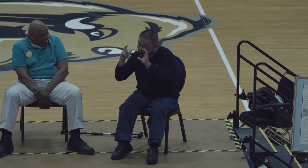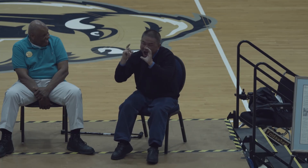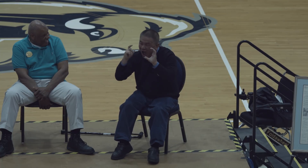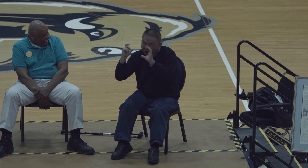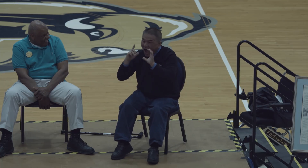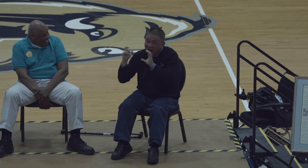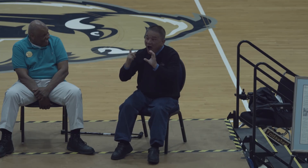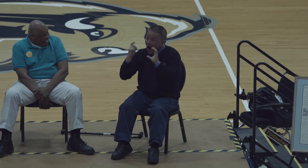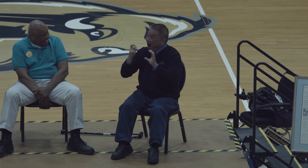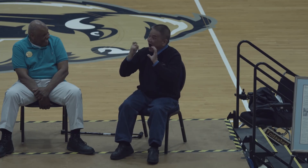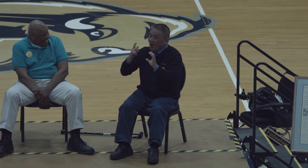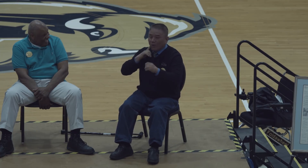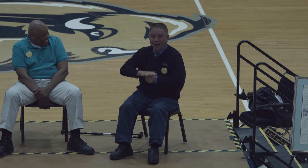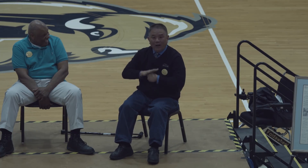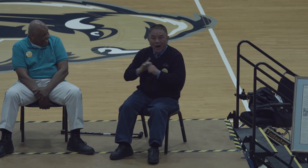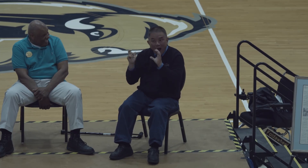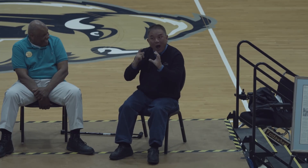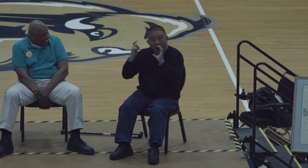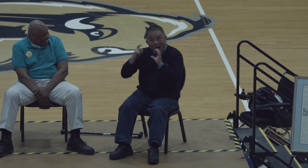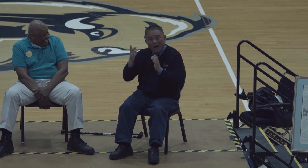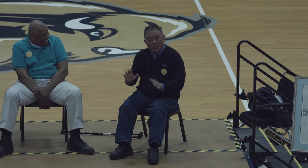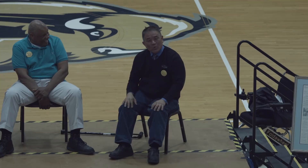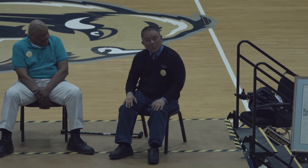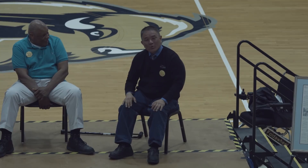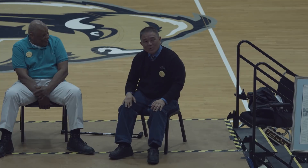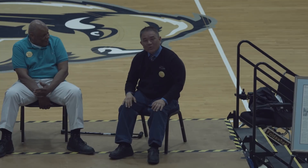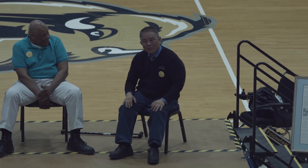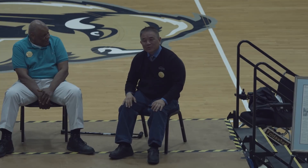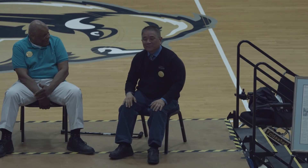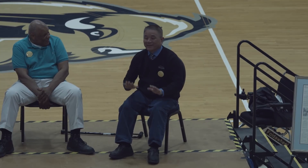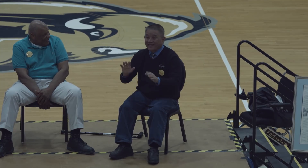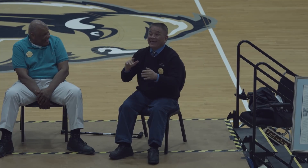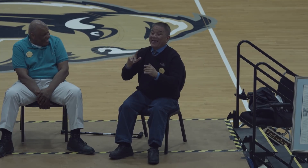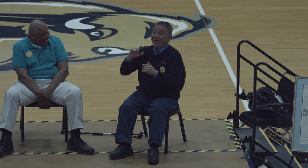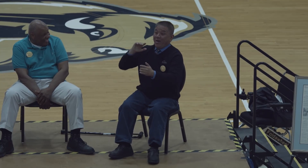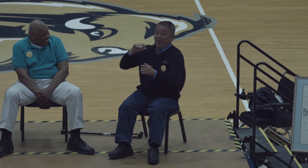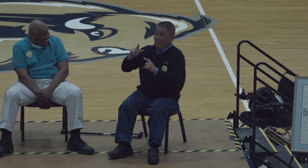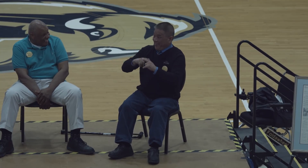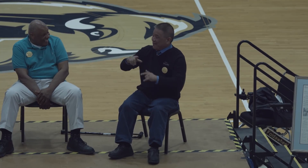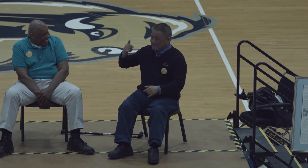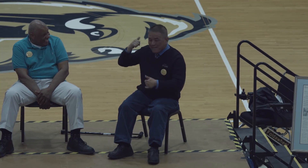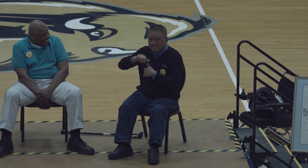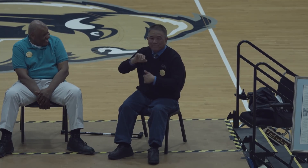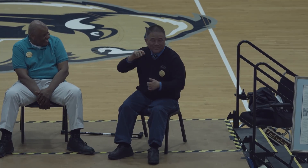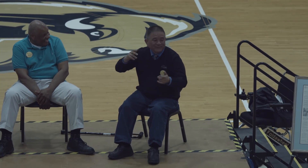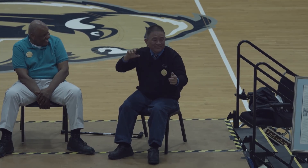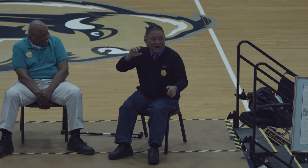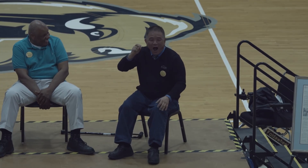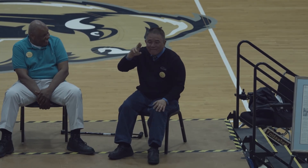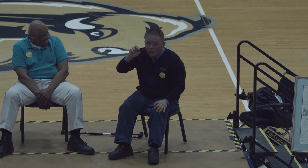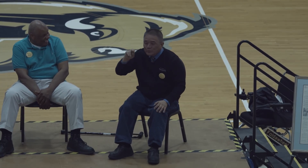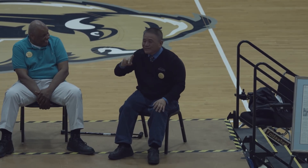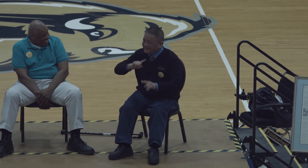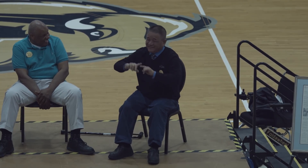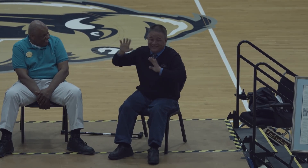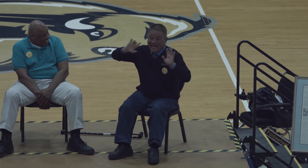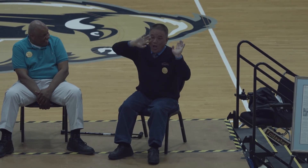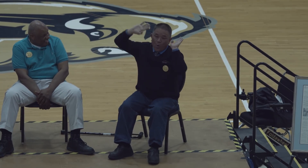of everything happening. And I was stressed trying to make sure I didn't miss a thing. And then I remember